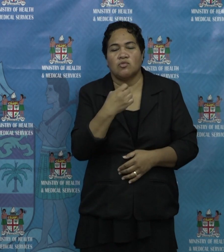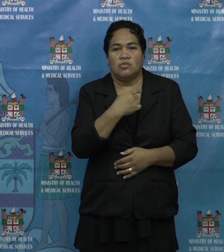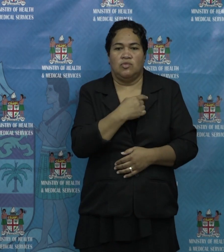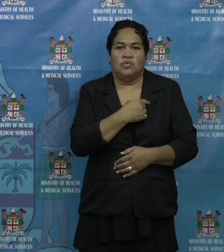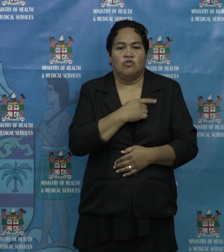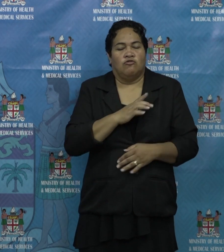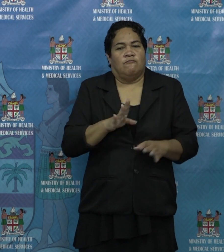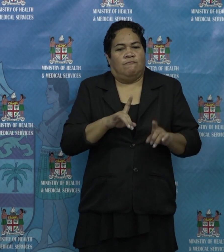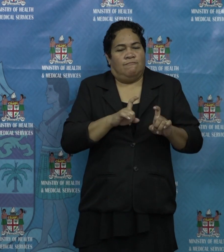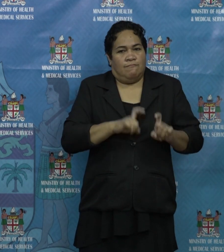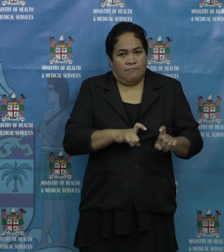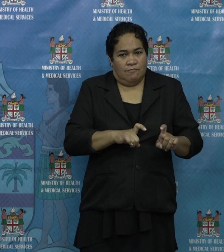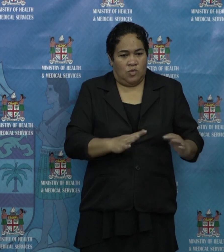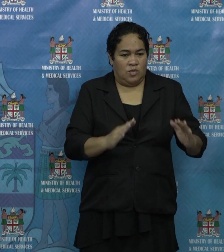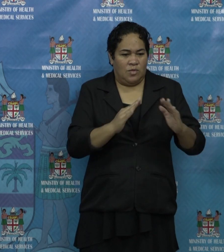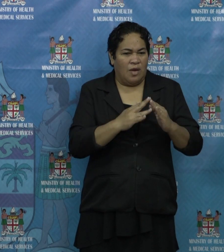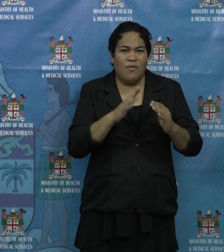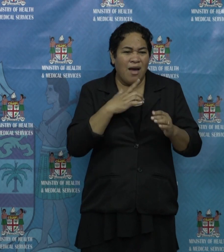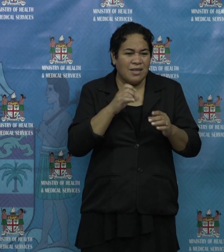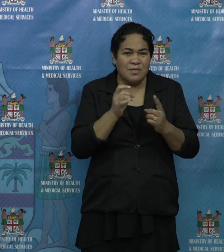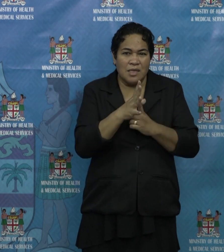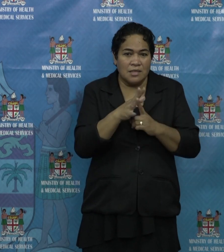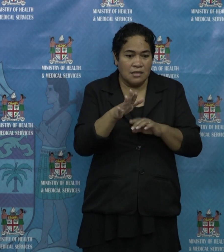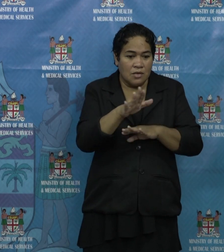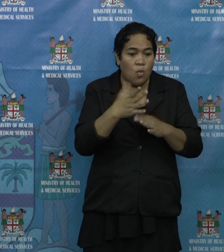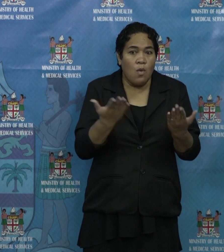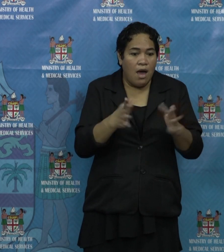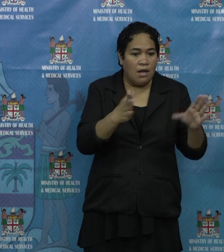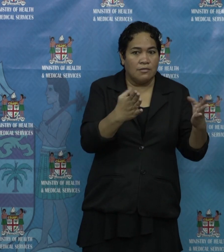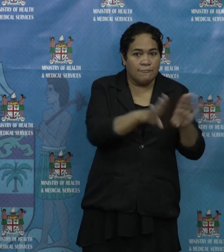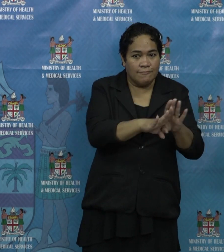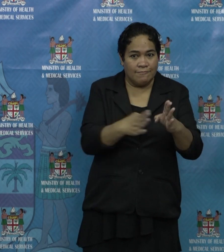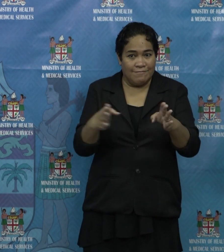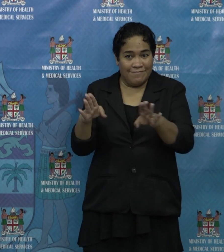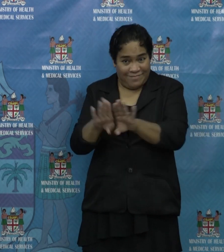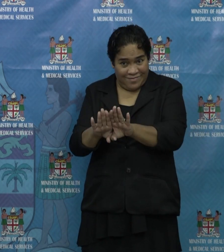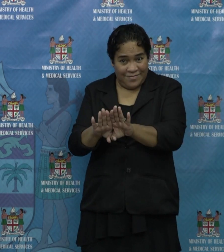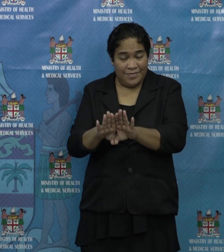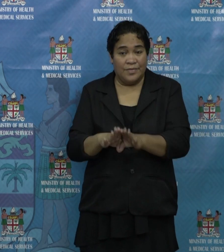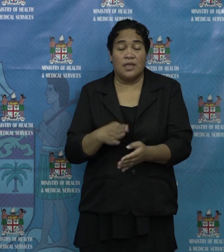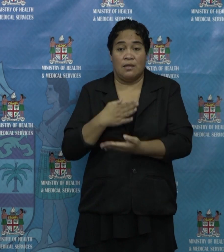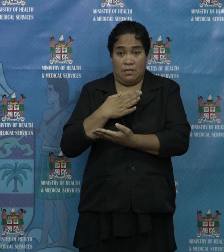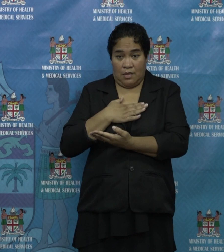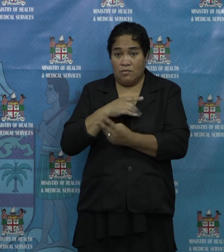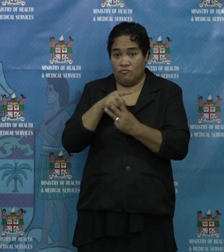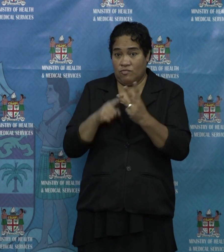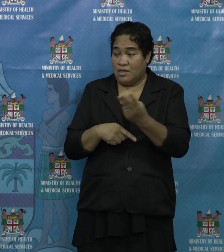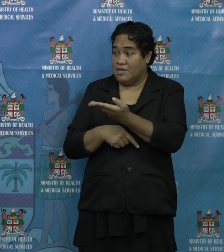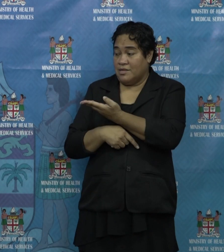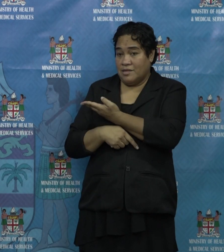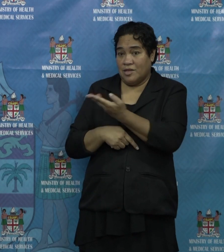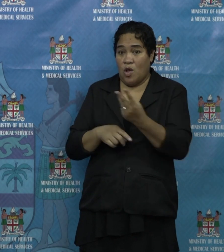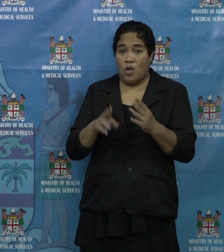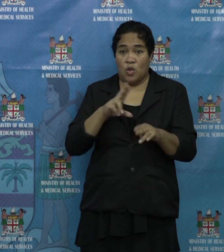complete lockdown for the areas that were mentioned. Dr. Fong, myself, Dr. Chemesa,